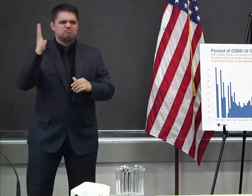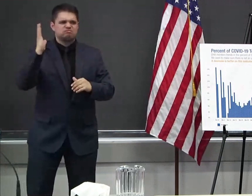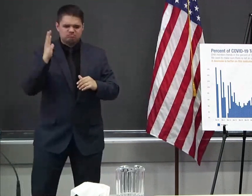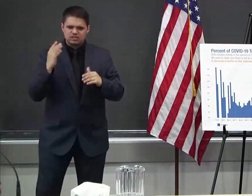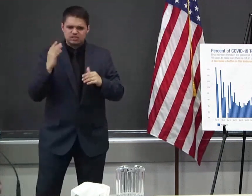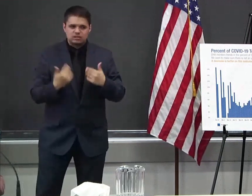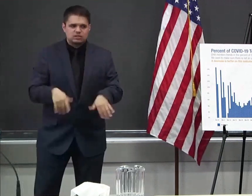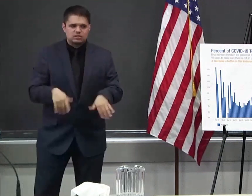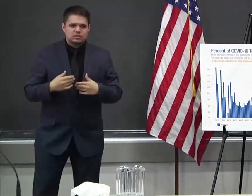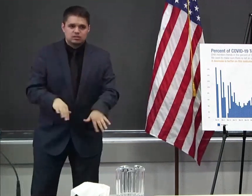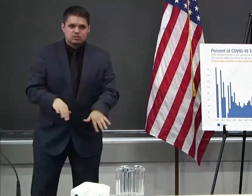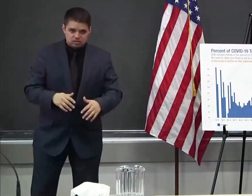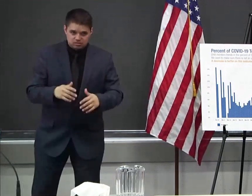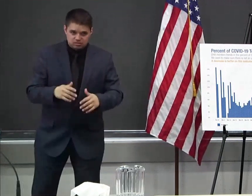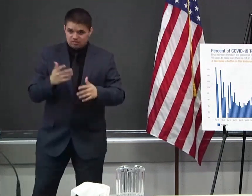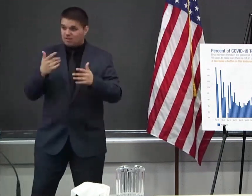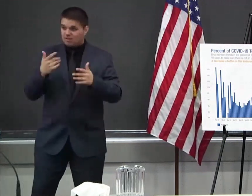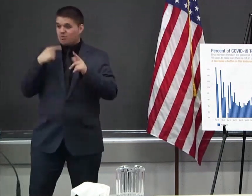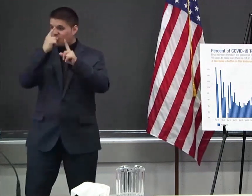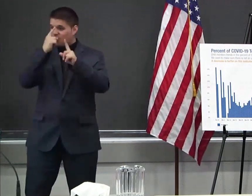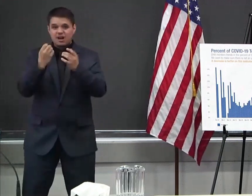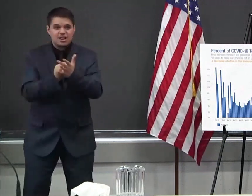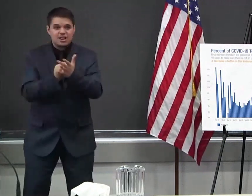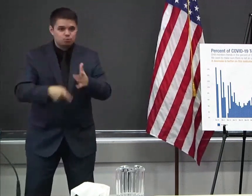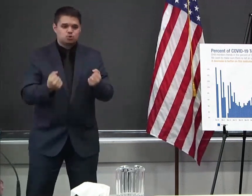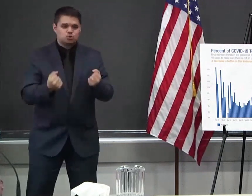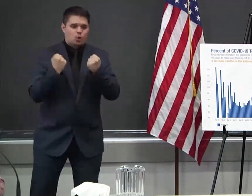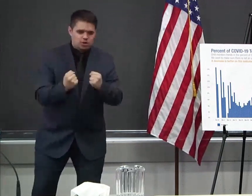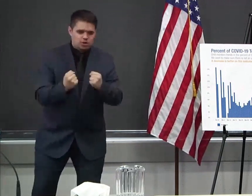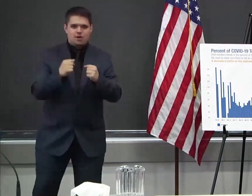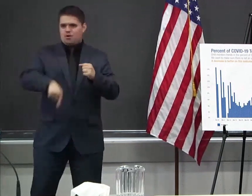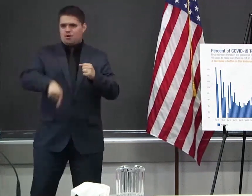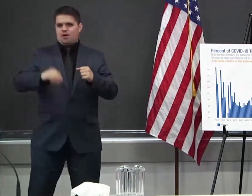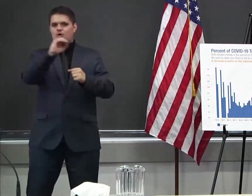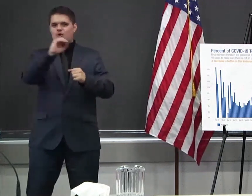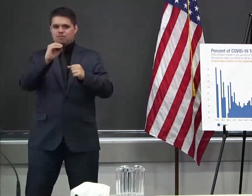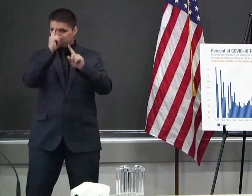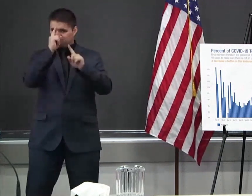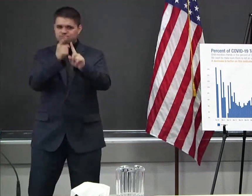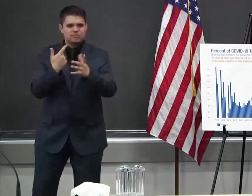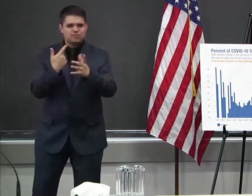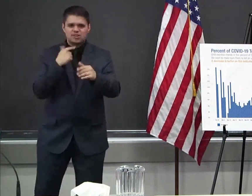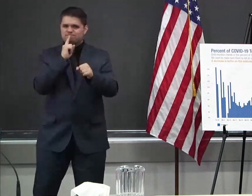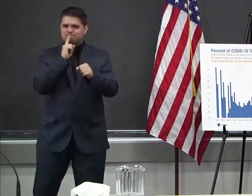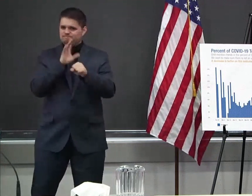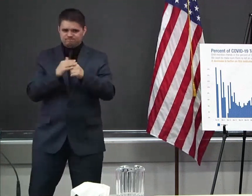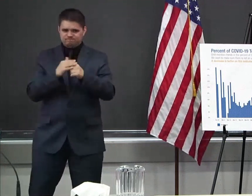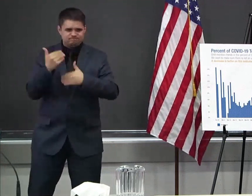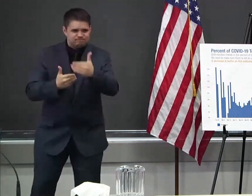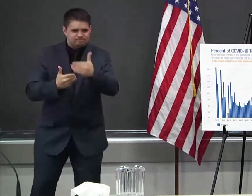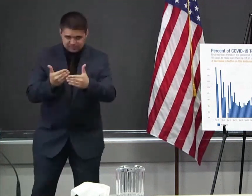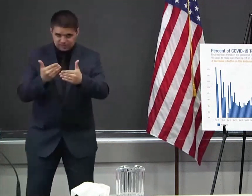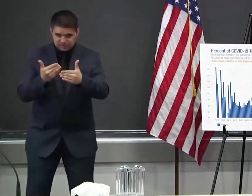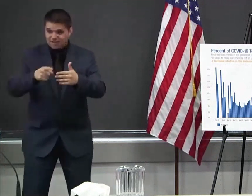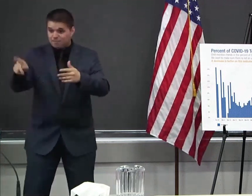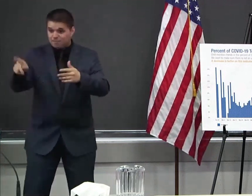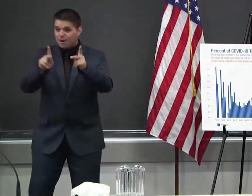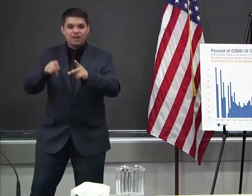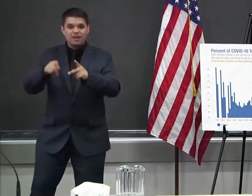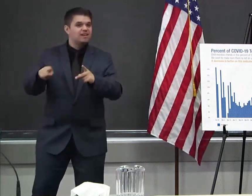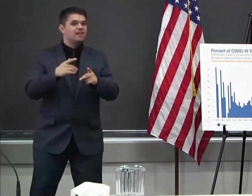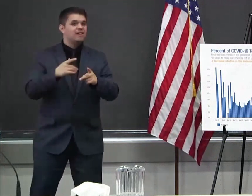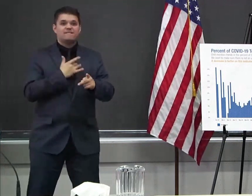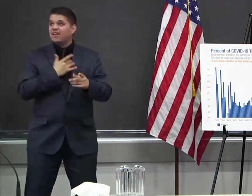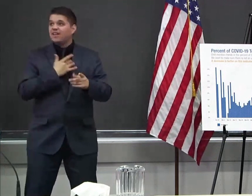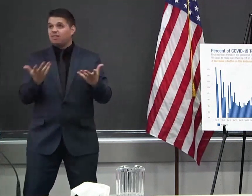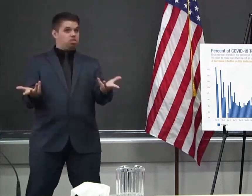and stronger Oregon, I am committed to putting our historically underserved communities at the forefront of